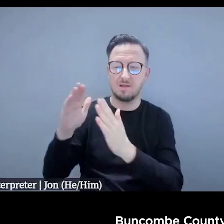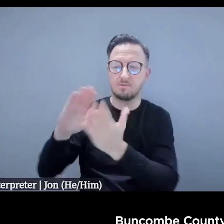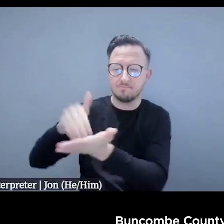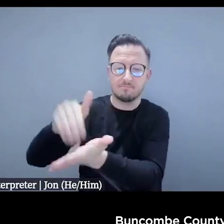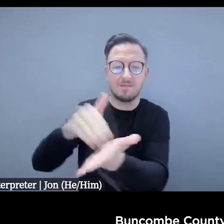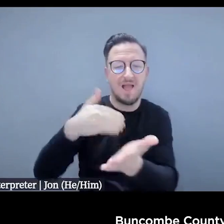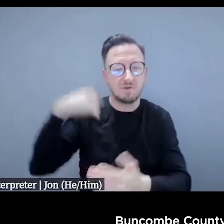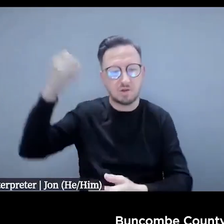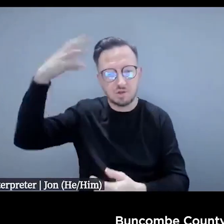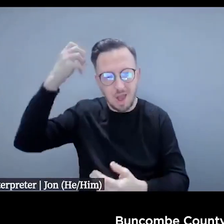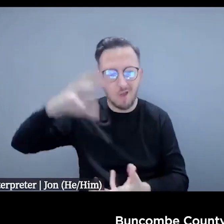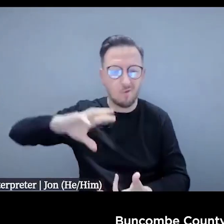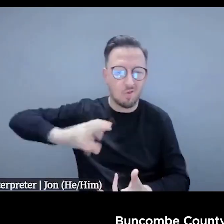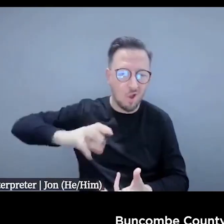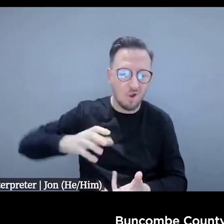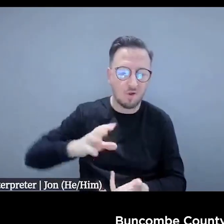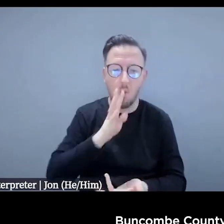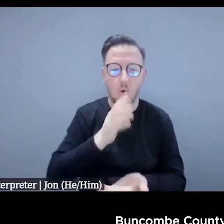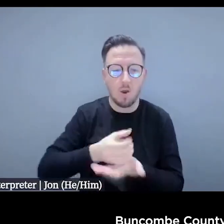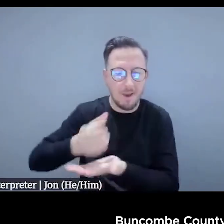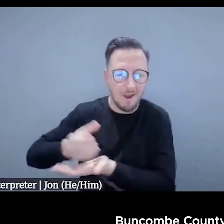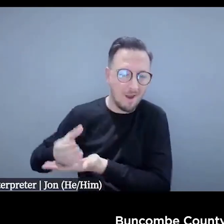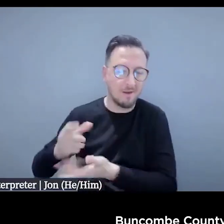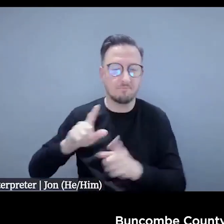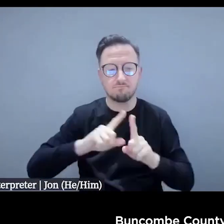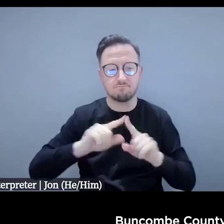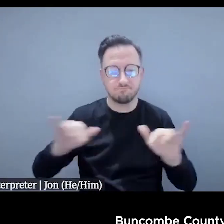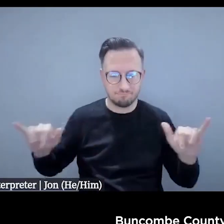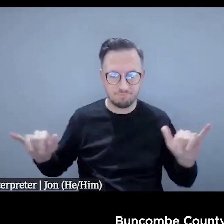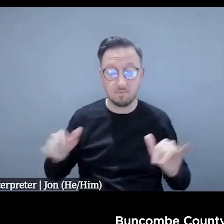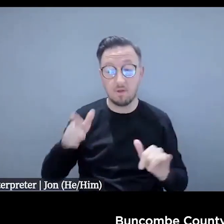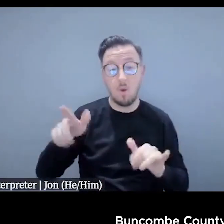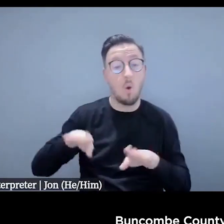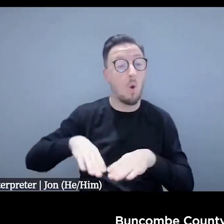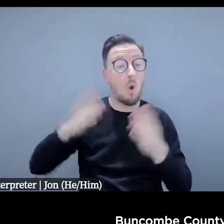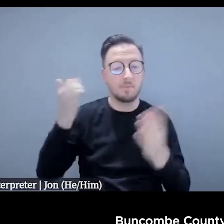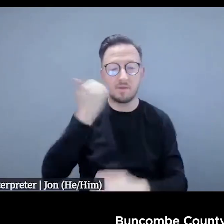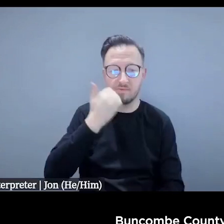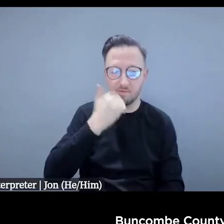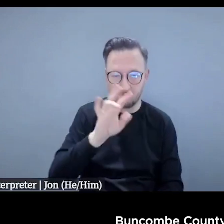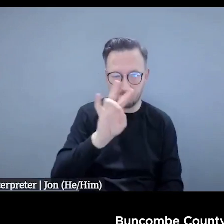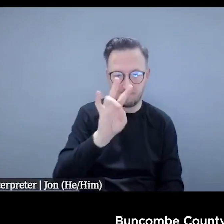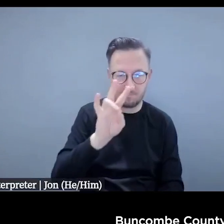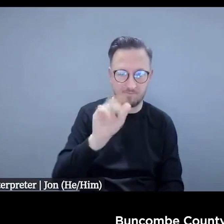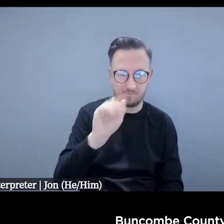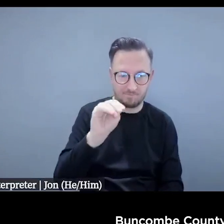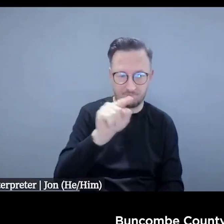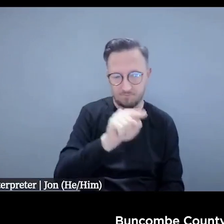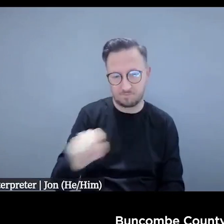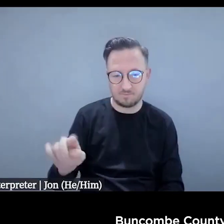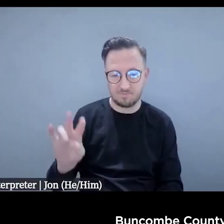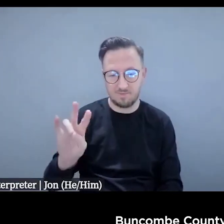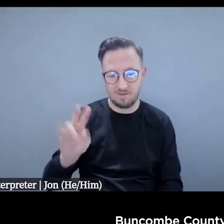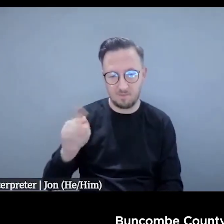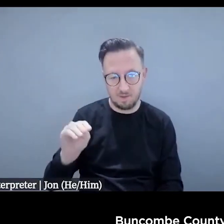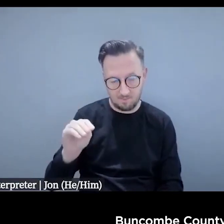laundry, bottled water, and other resources. They're open every day, 7 a.m. to 7 p.m. at